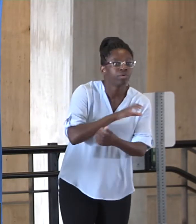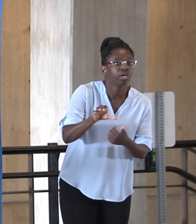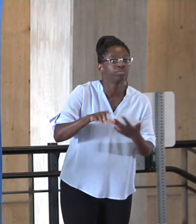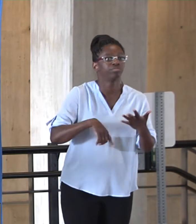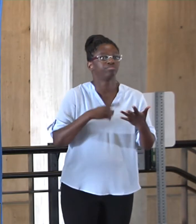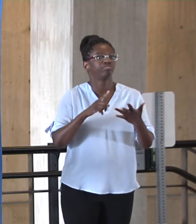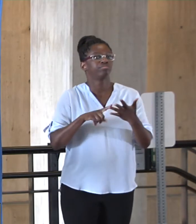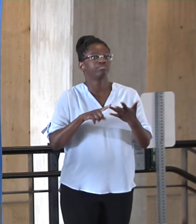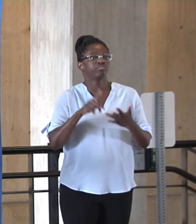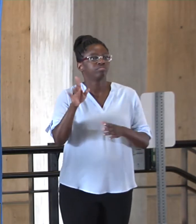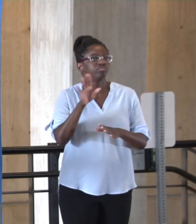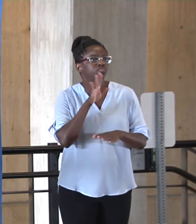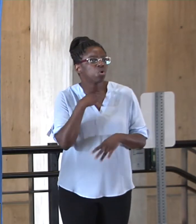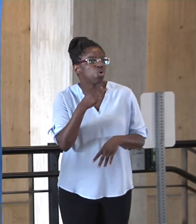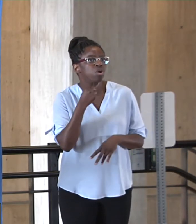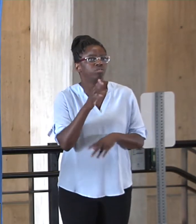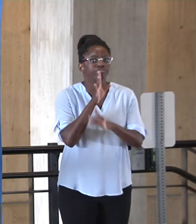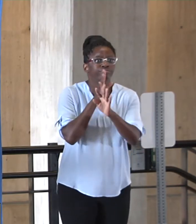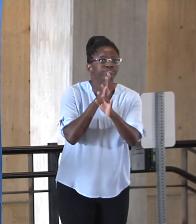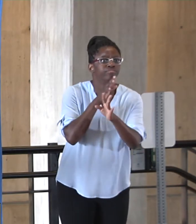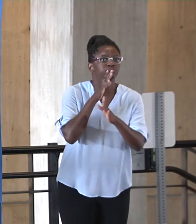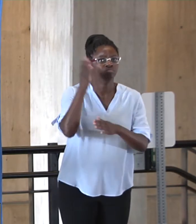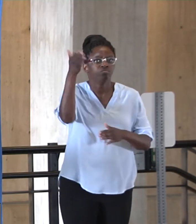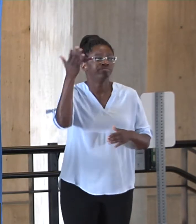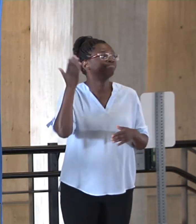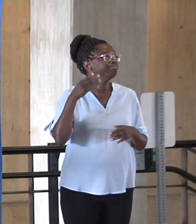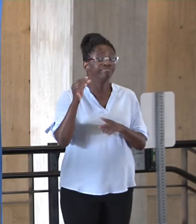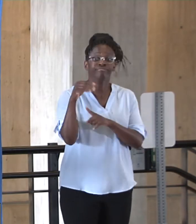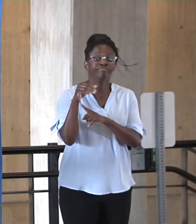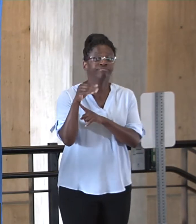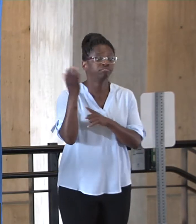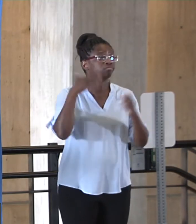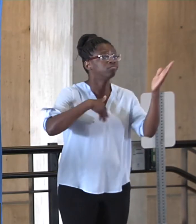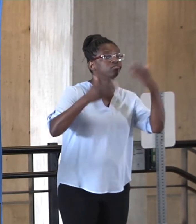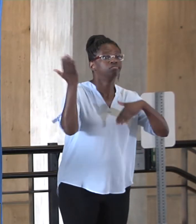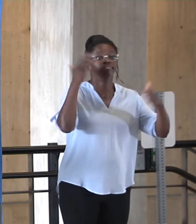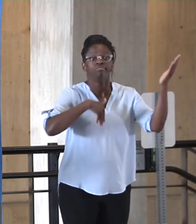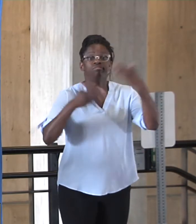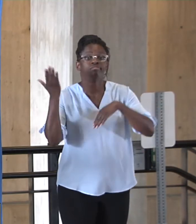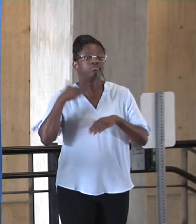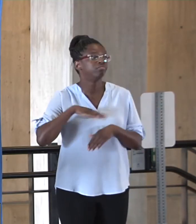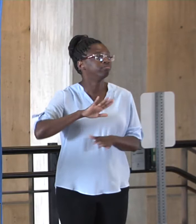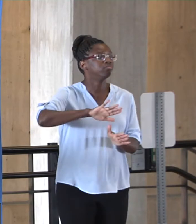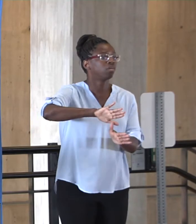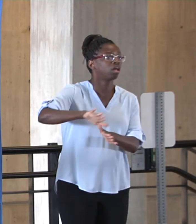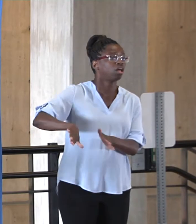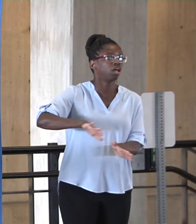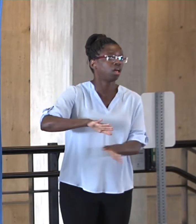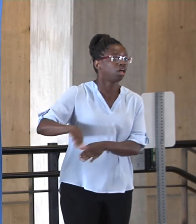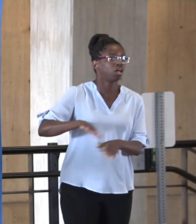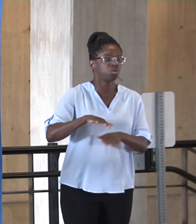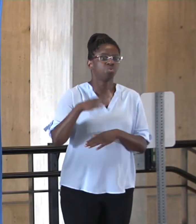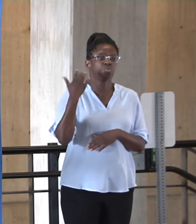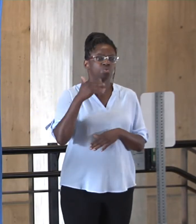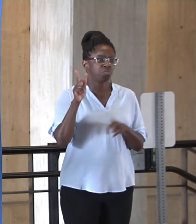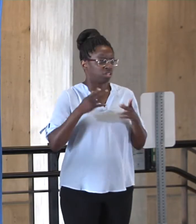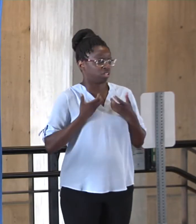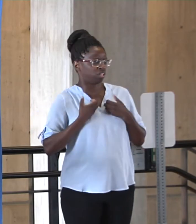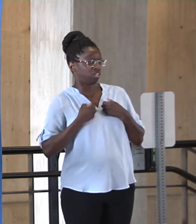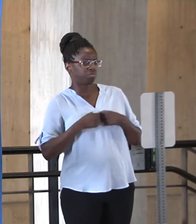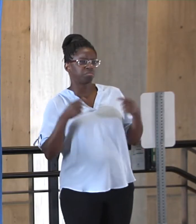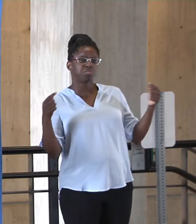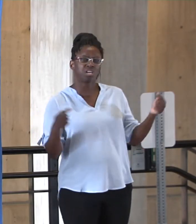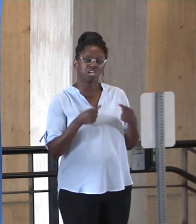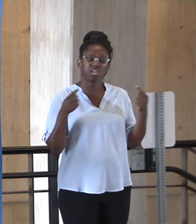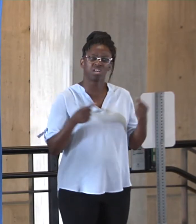is a somber day to recognize this painful and enduring truth. Today is also a day to state a new kind